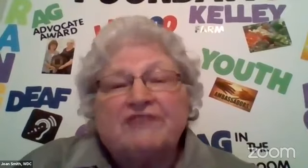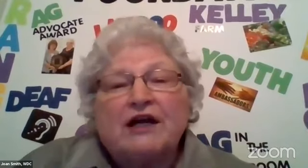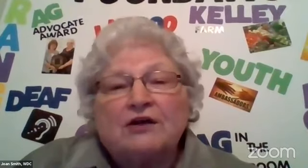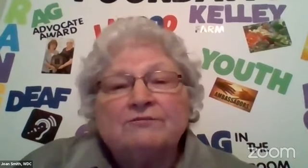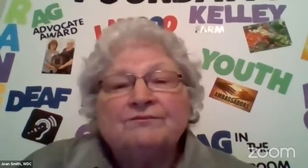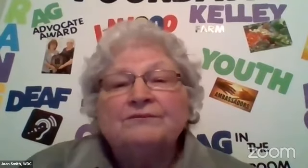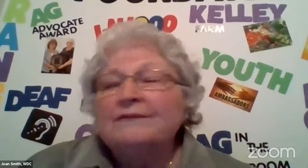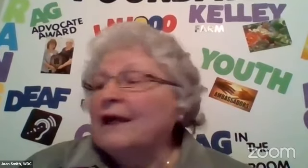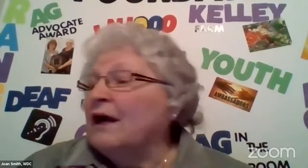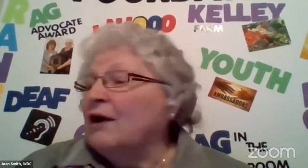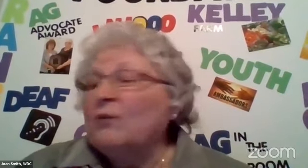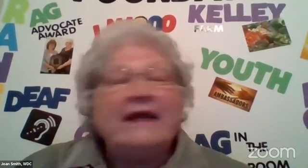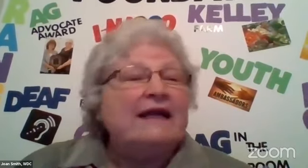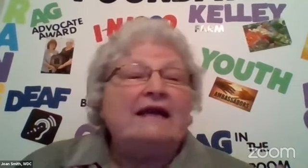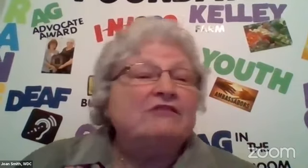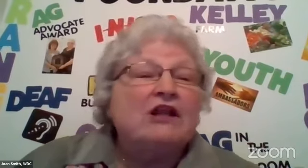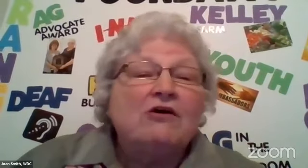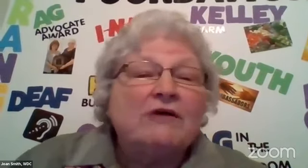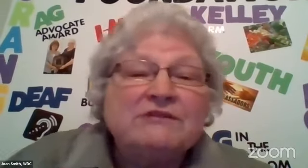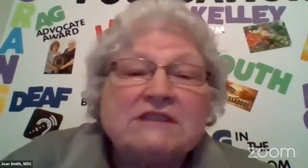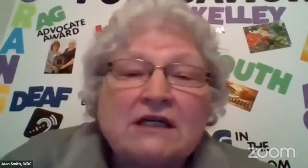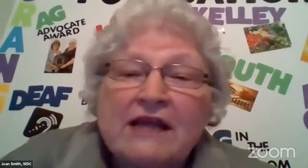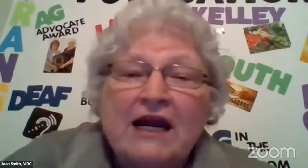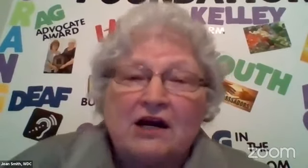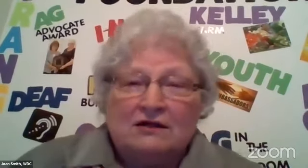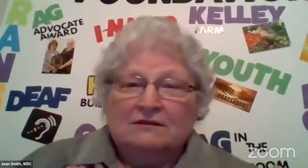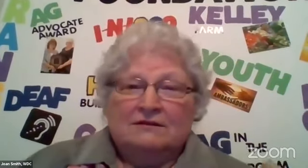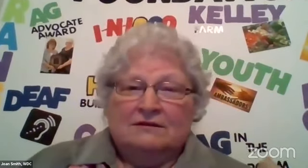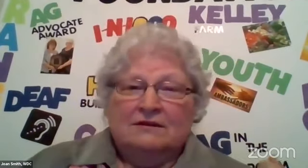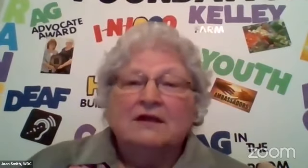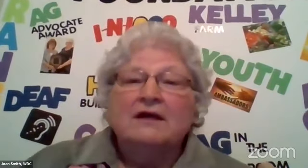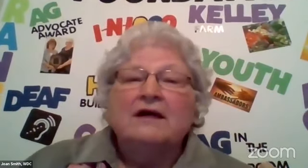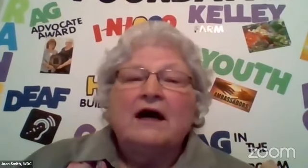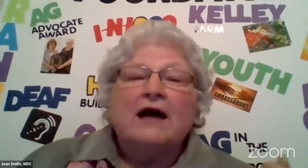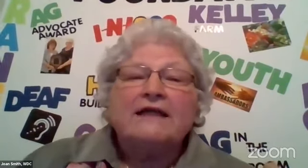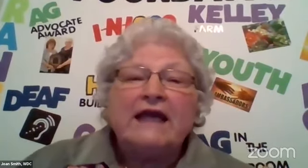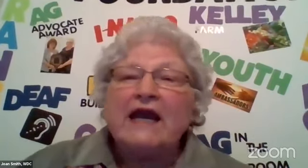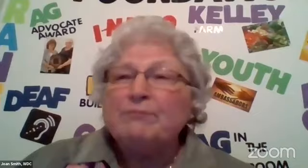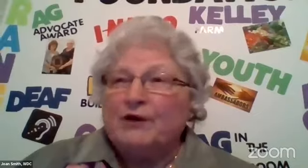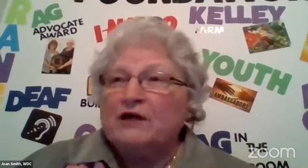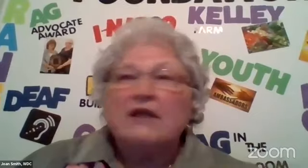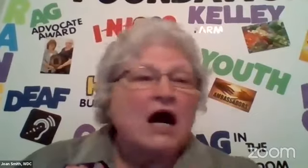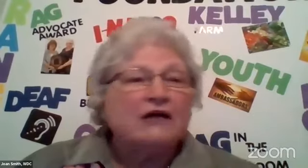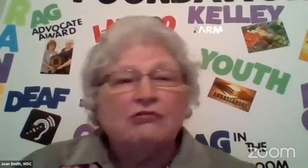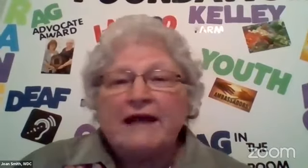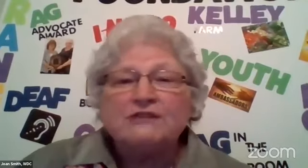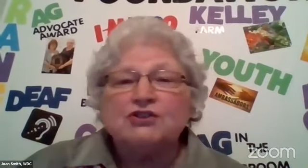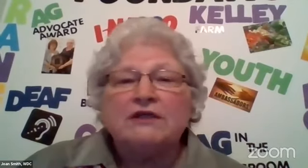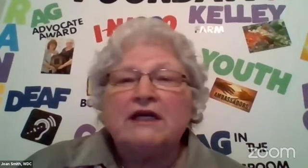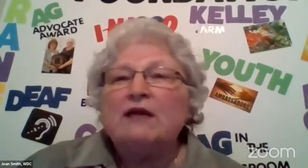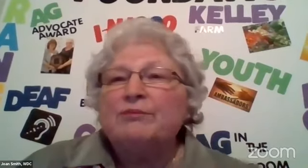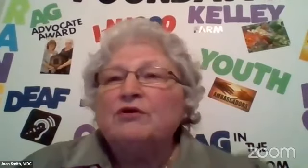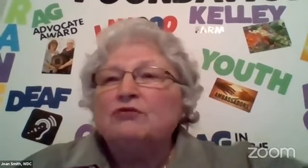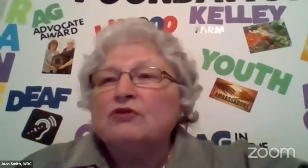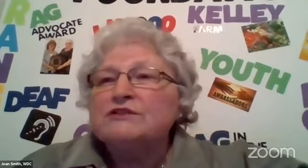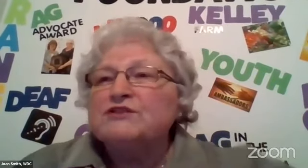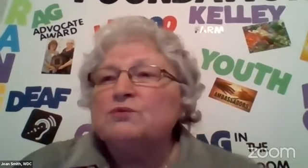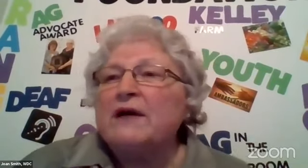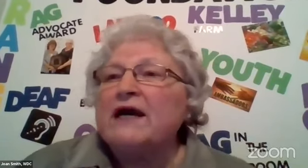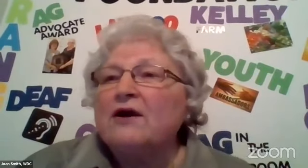campfire. We didn't even know he was there. A camper, a non-Granger camper across the way,